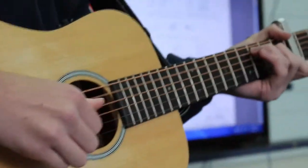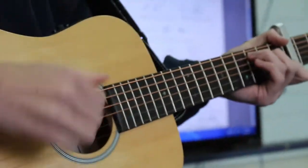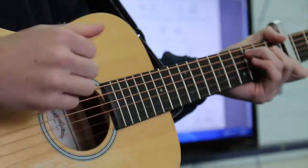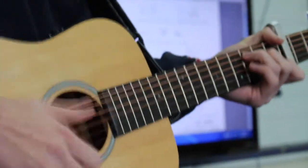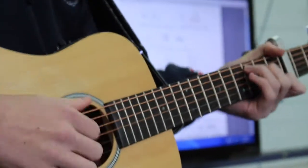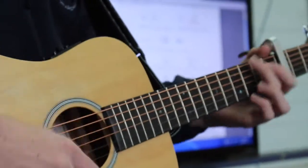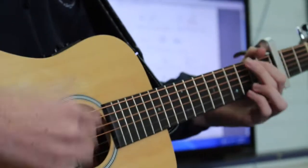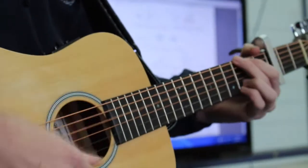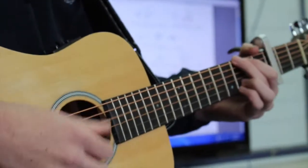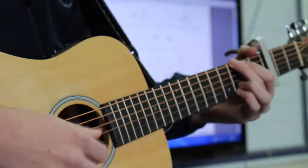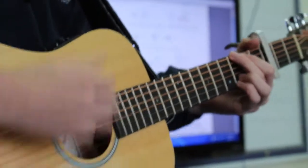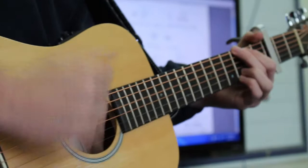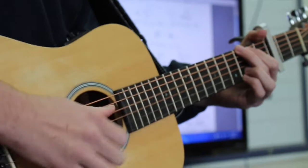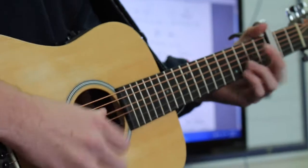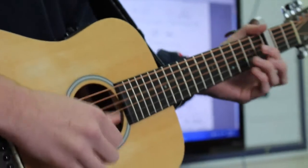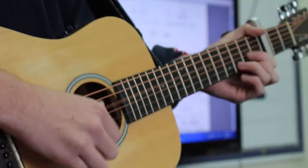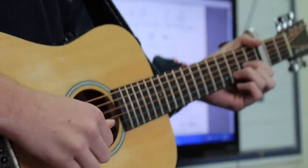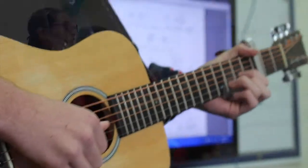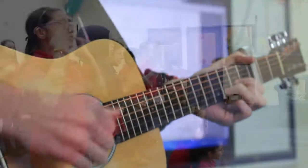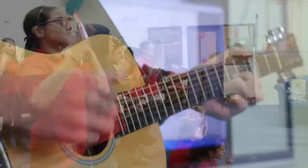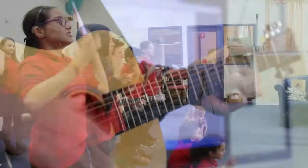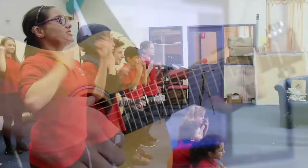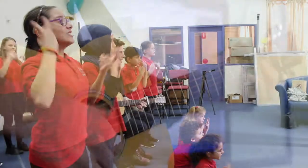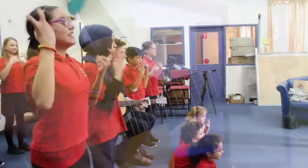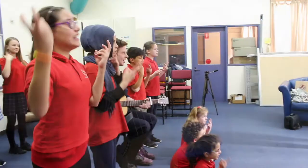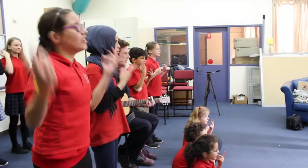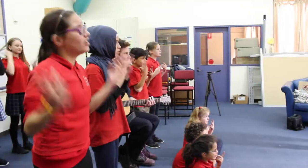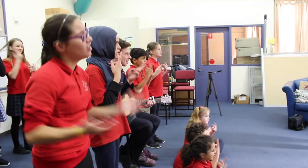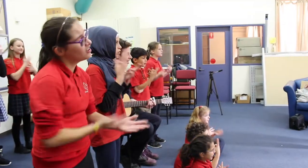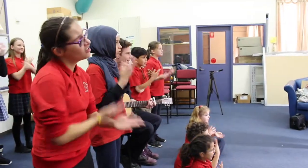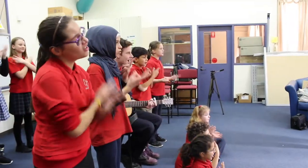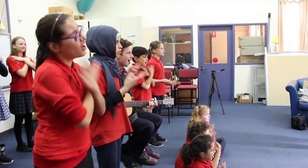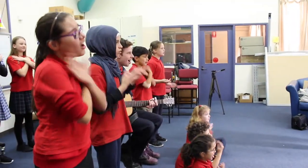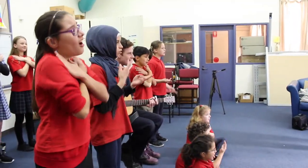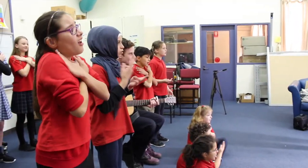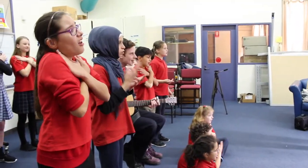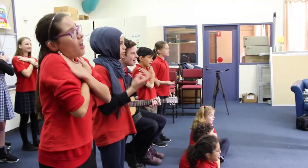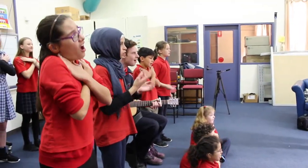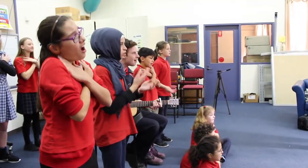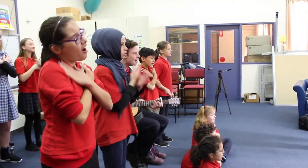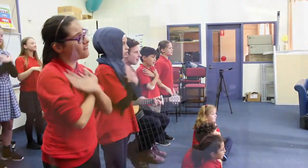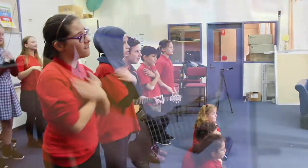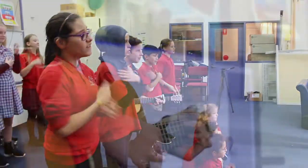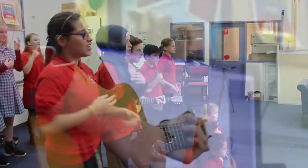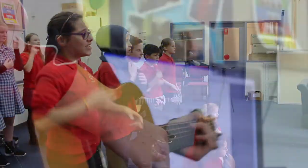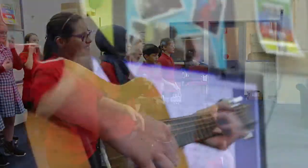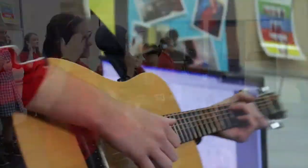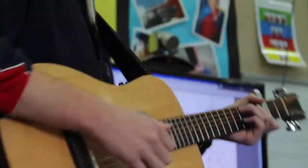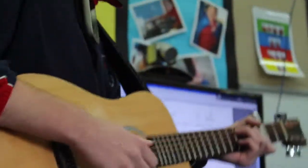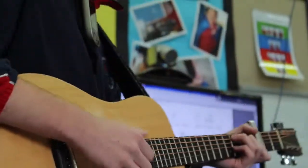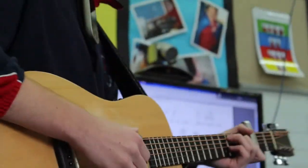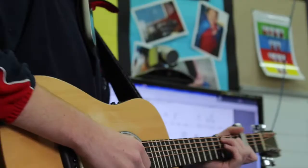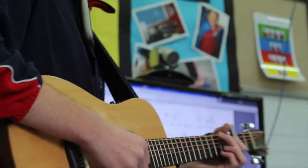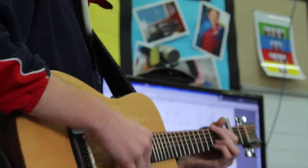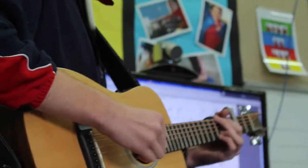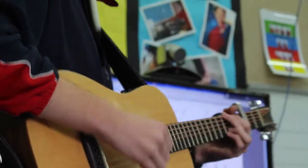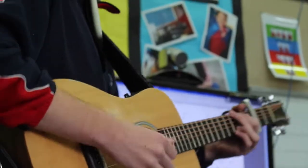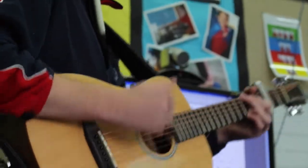I cry, I dream, I seek, I love, I try. Just like you.